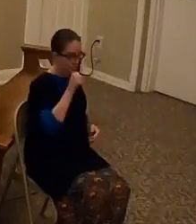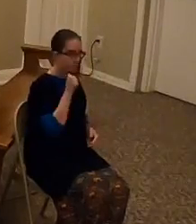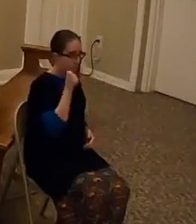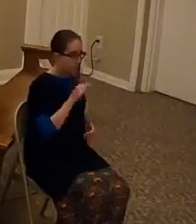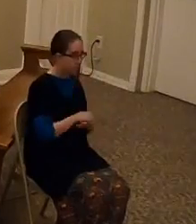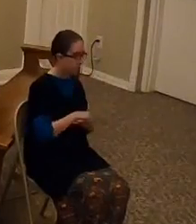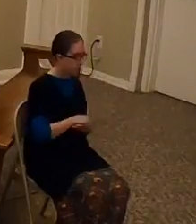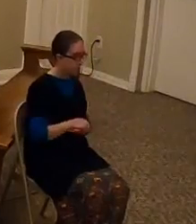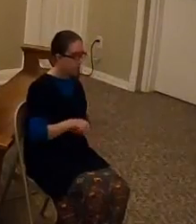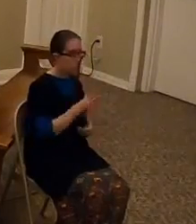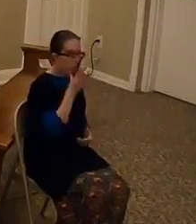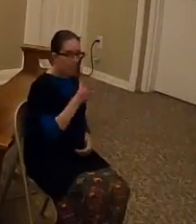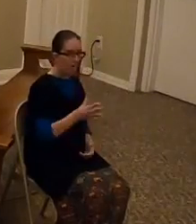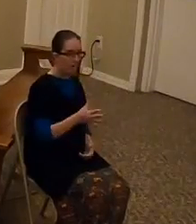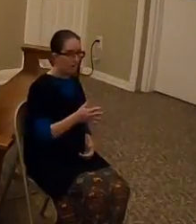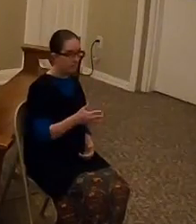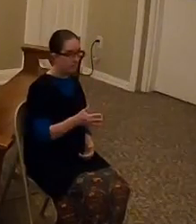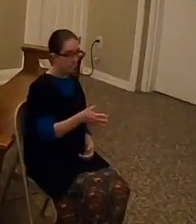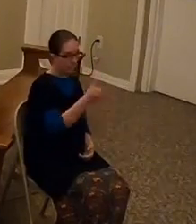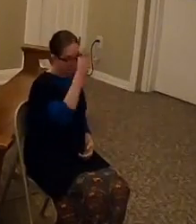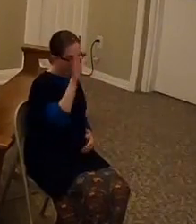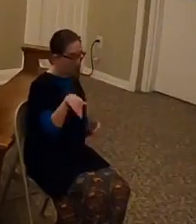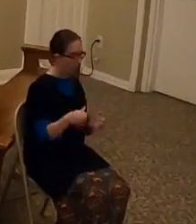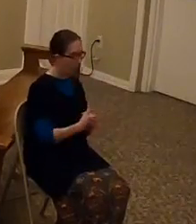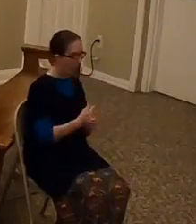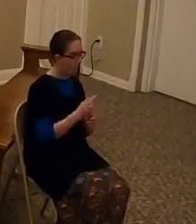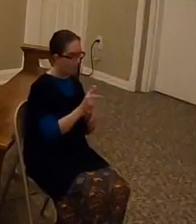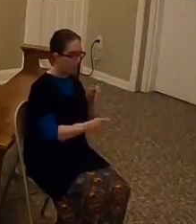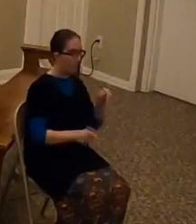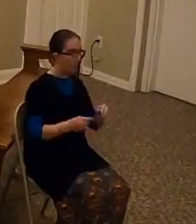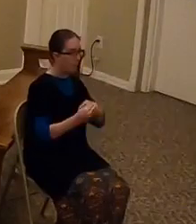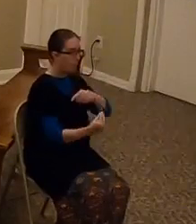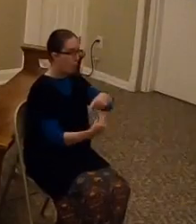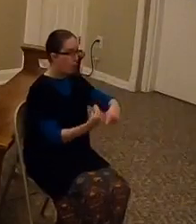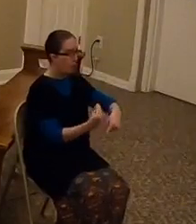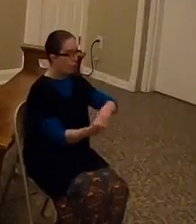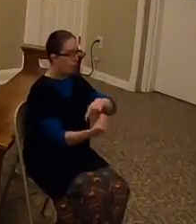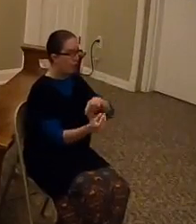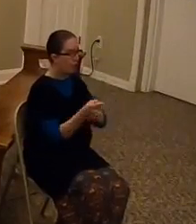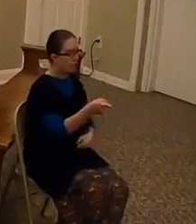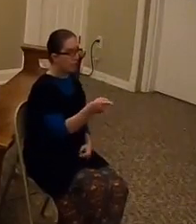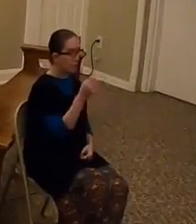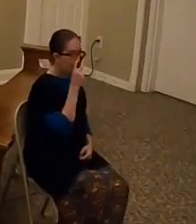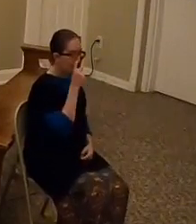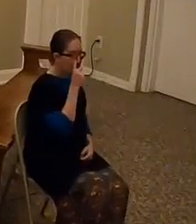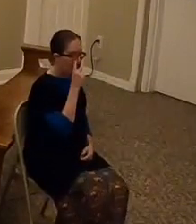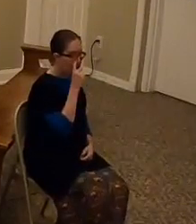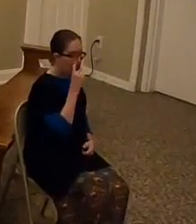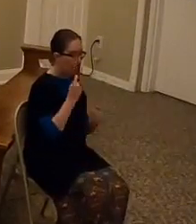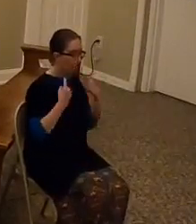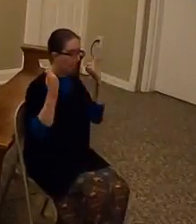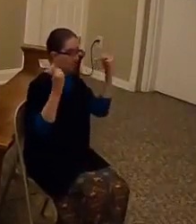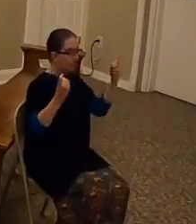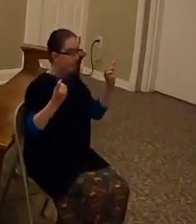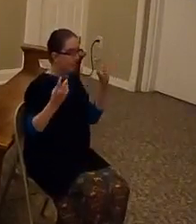trouble with your mama. You got in trouble with everybody that was around you. Amen.